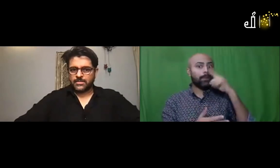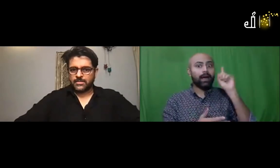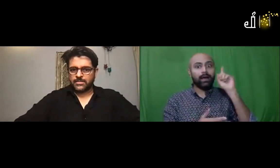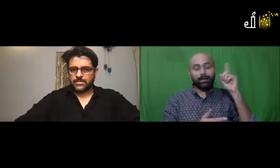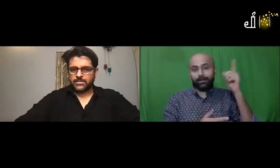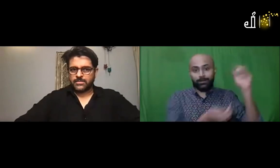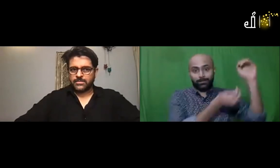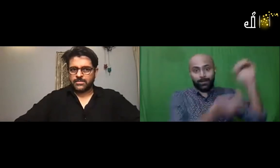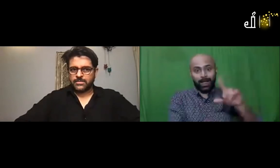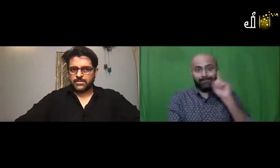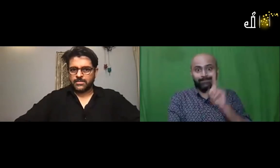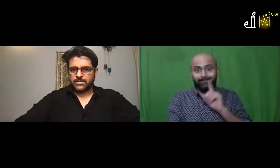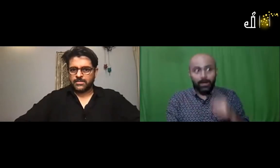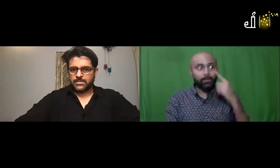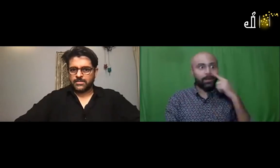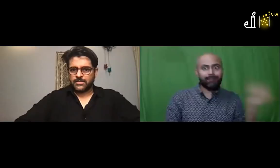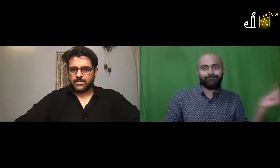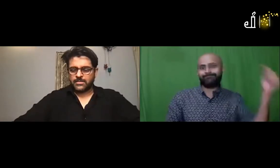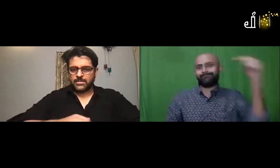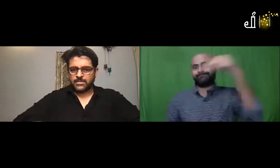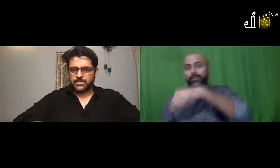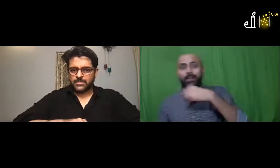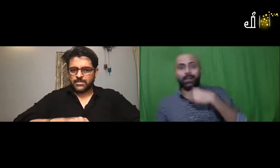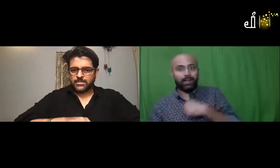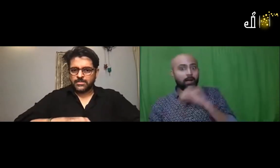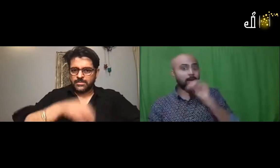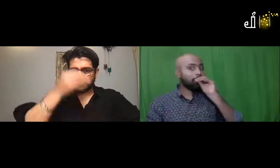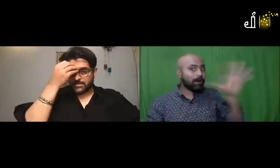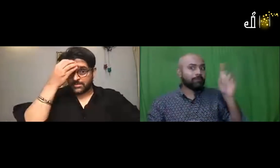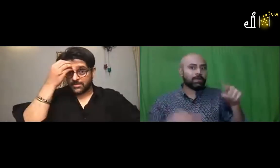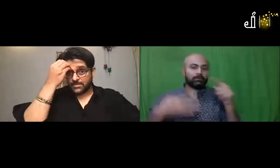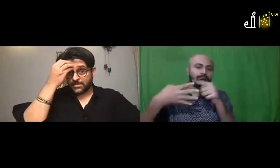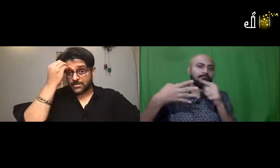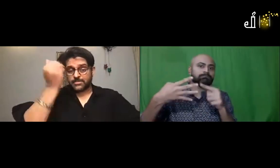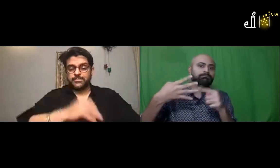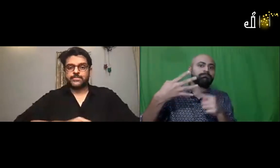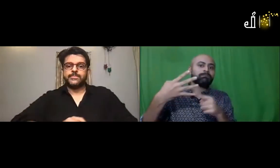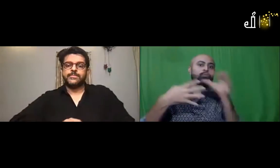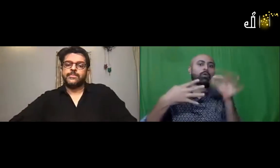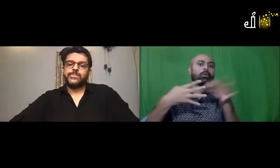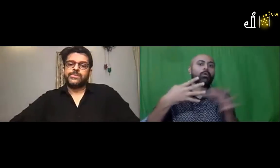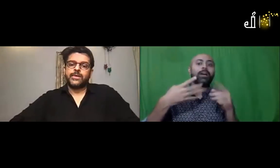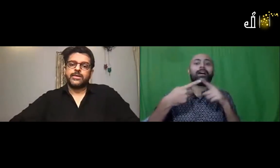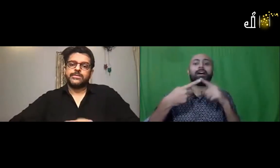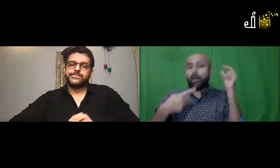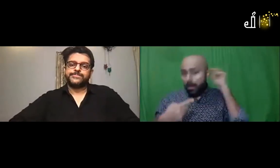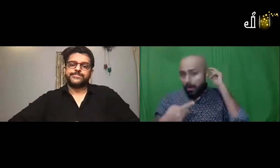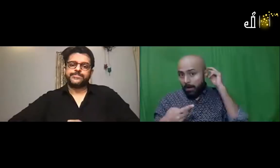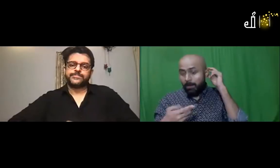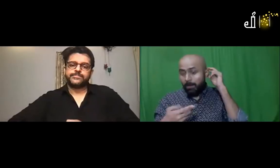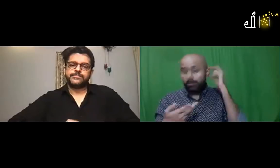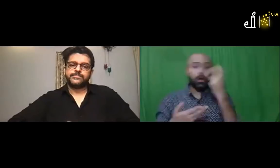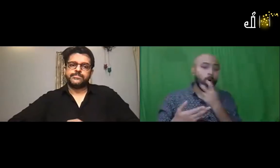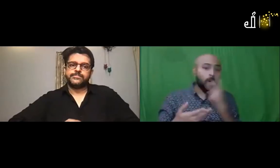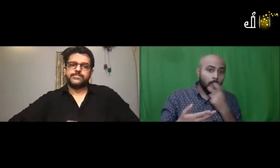doctors, whenever they are guiding the parents of the deaf child, whenever the parent is visiting the doctor, they should inform all the